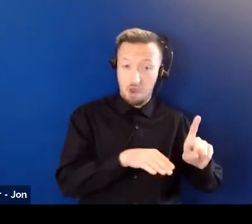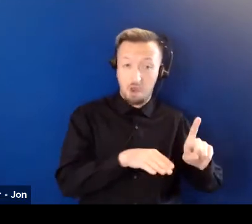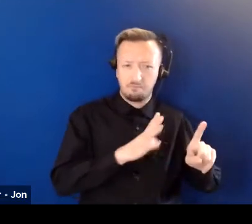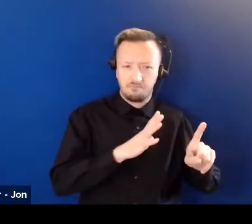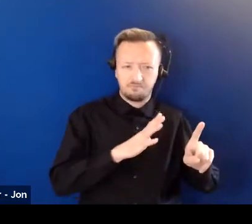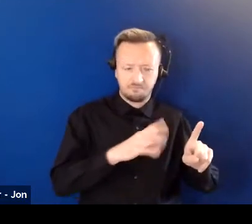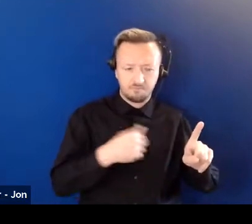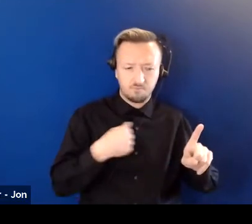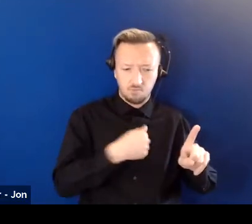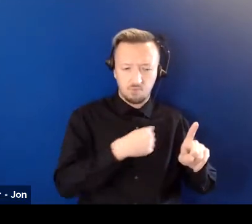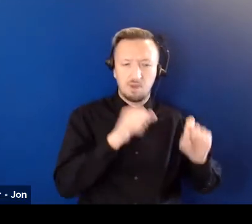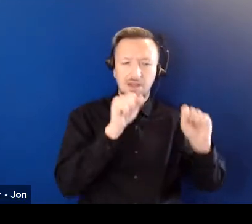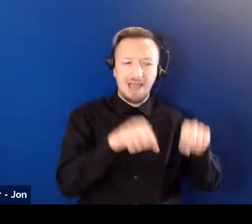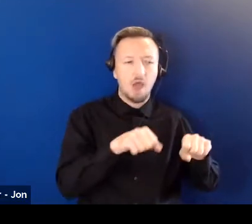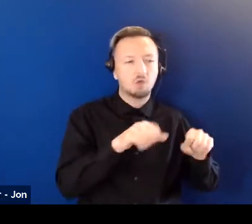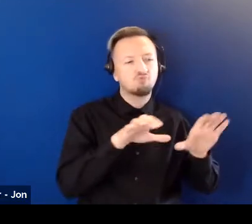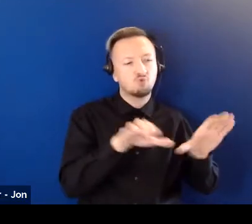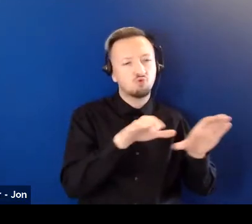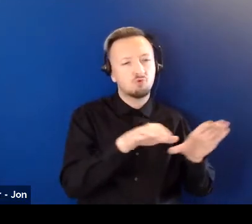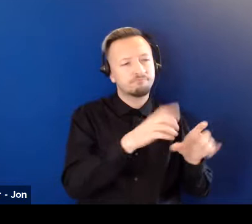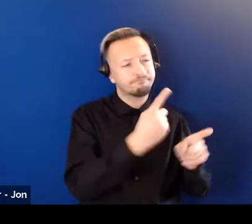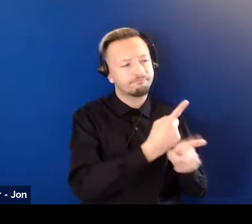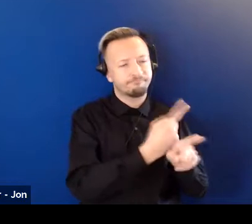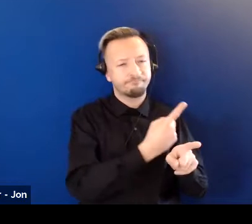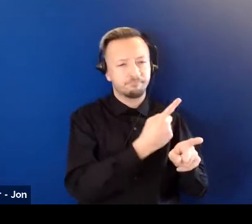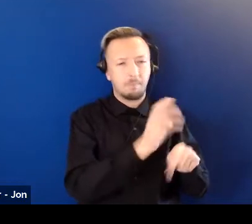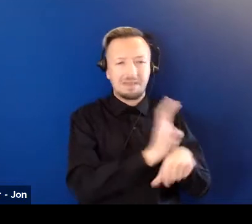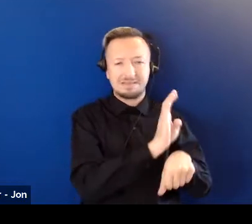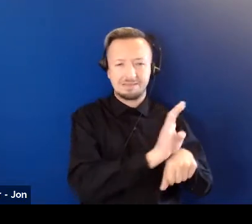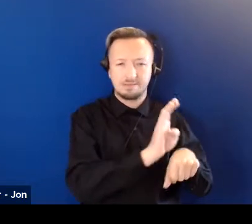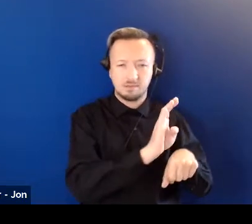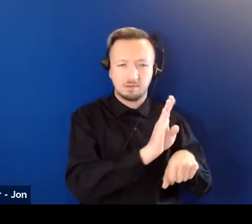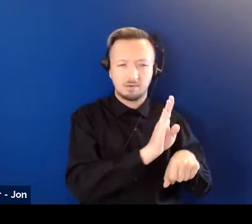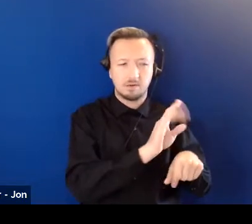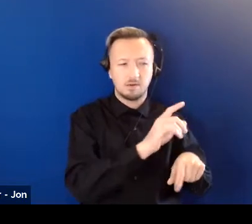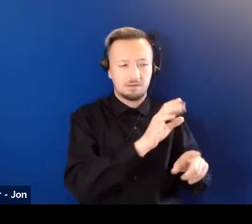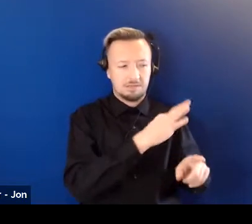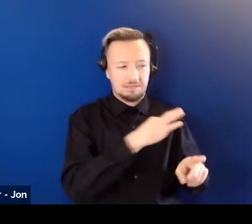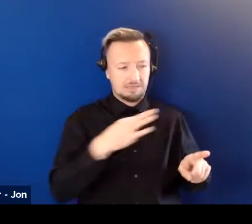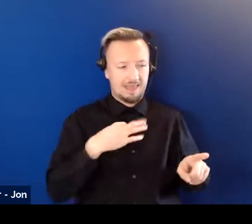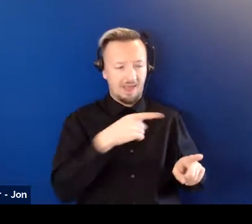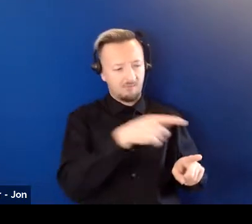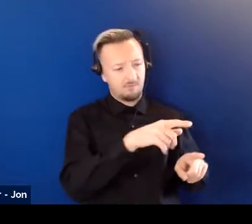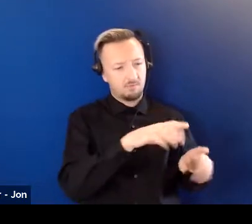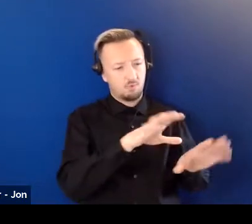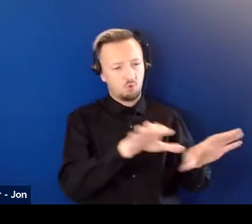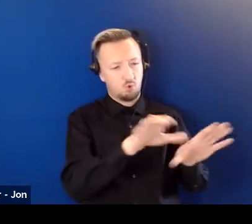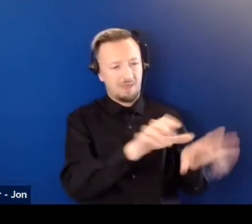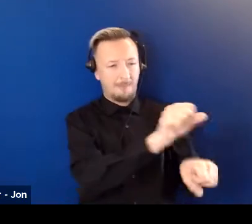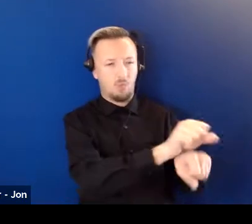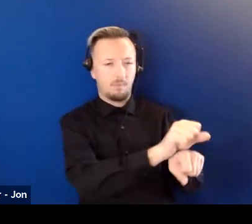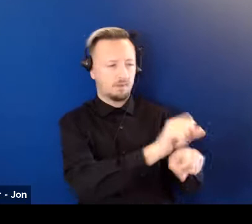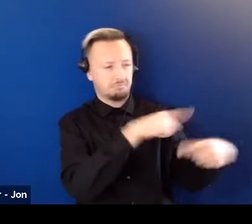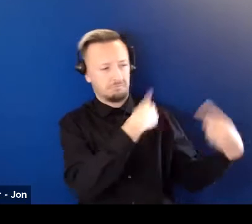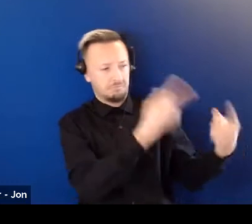to do both business as usual, where I have staff that are just doing employment the way they've always done it, versus